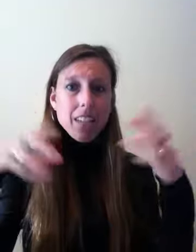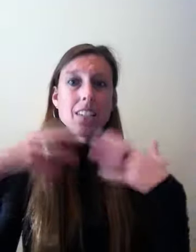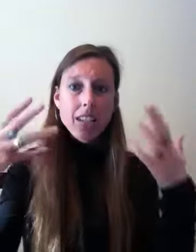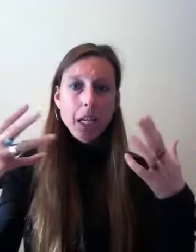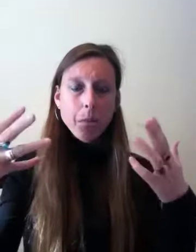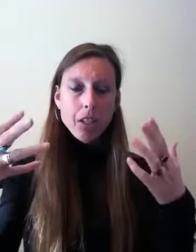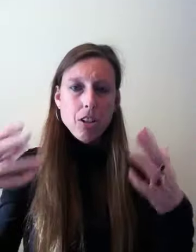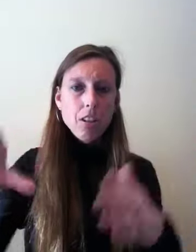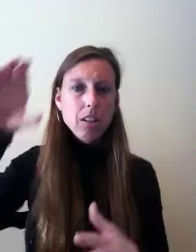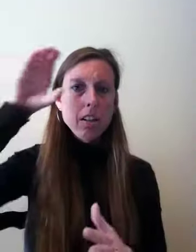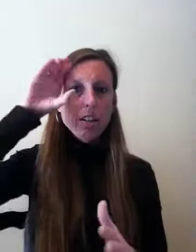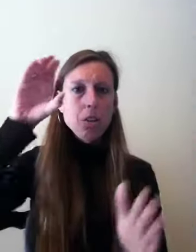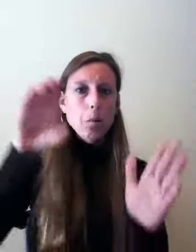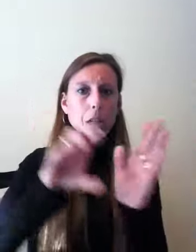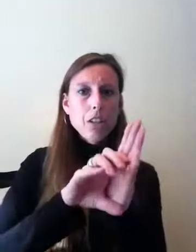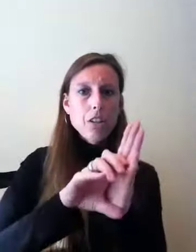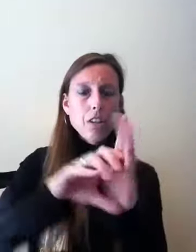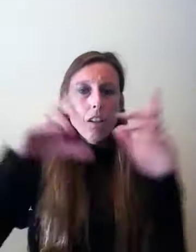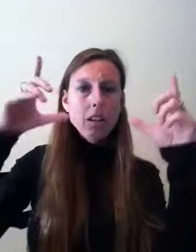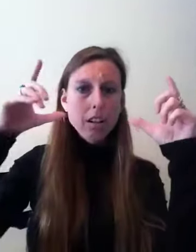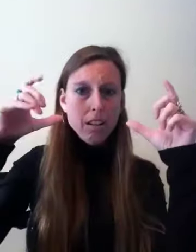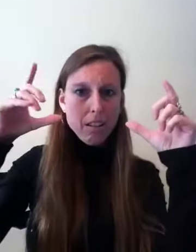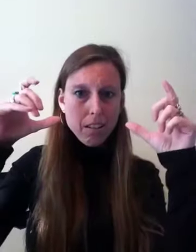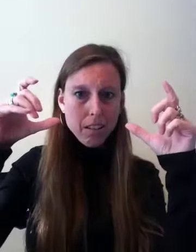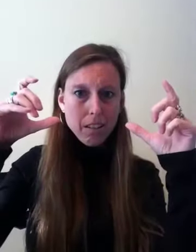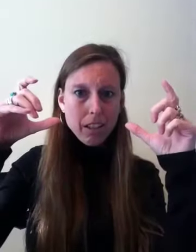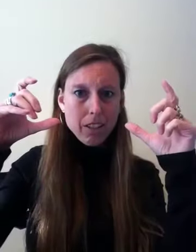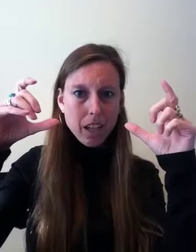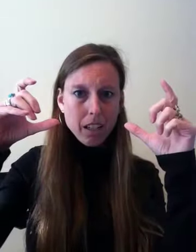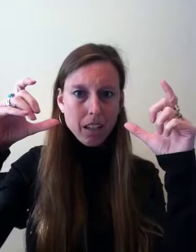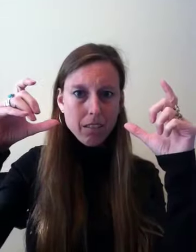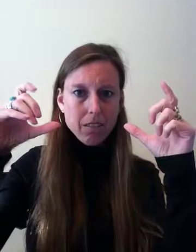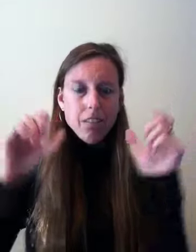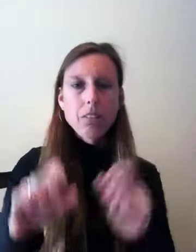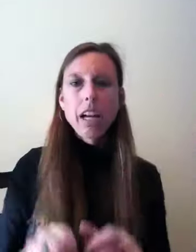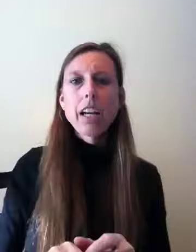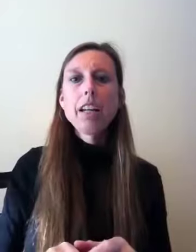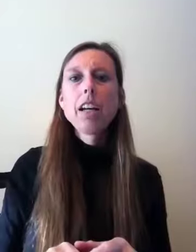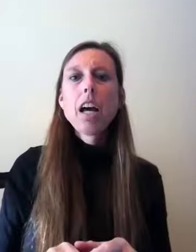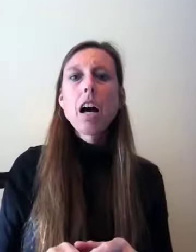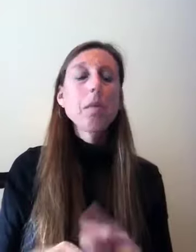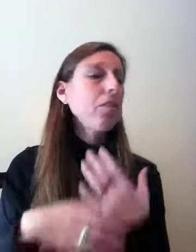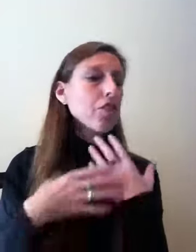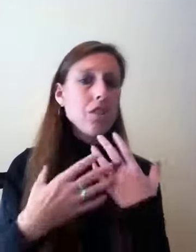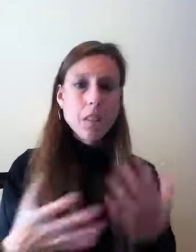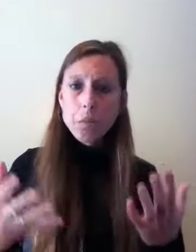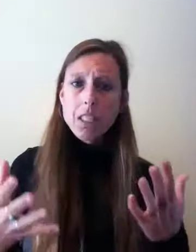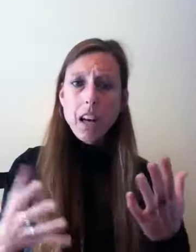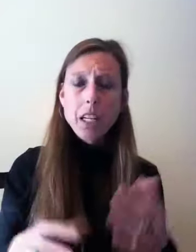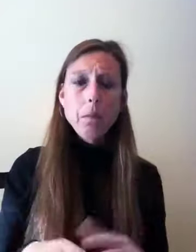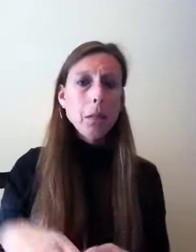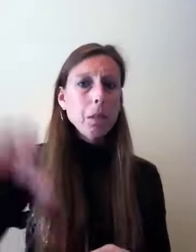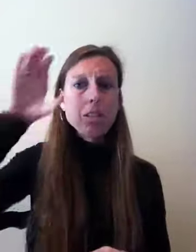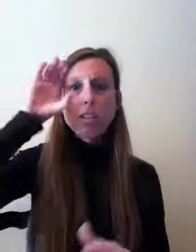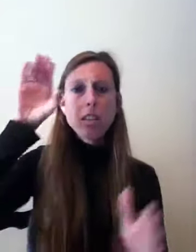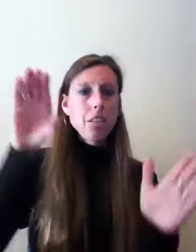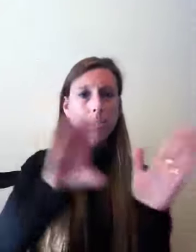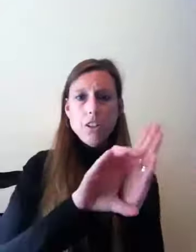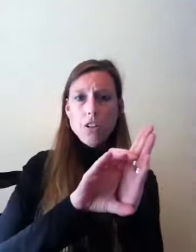to take a picture. So picture like you're taking it. Okay, if you're just simply talking about a picture, then you would just use